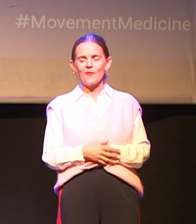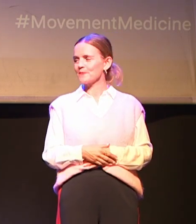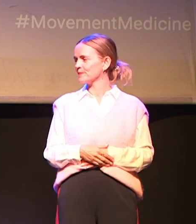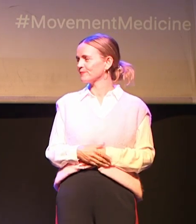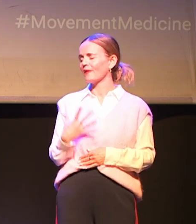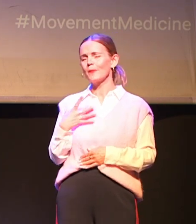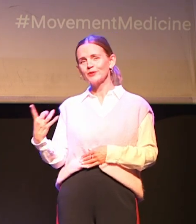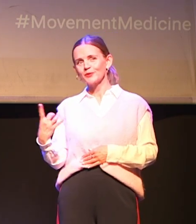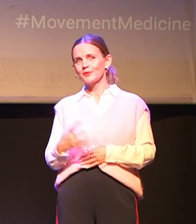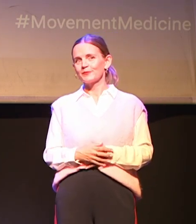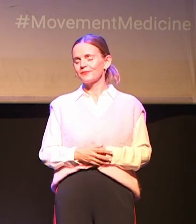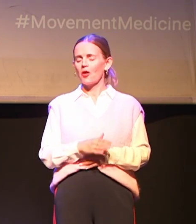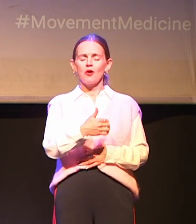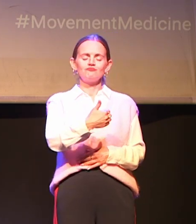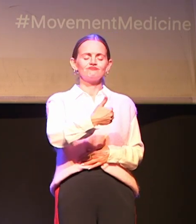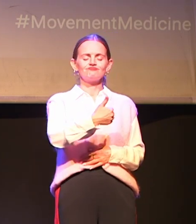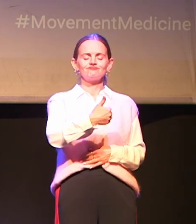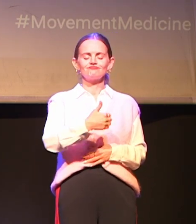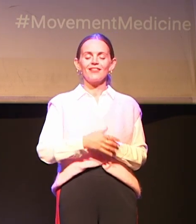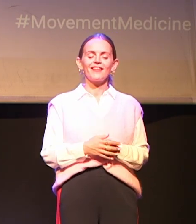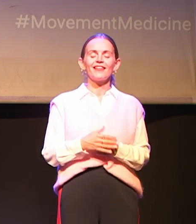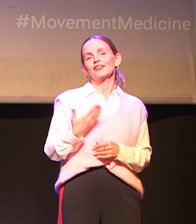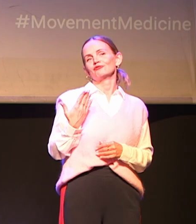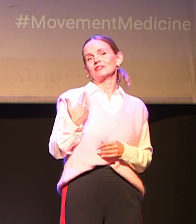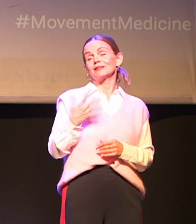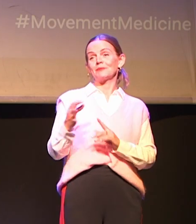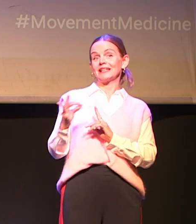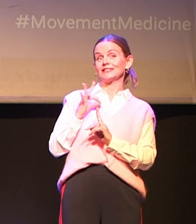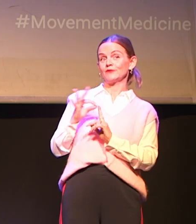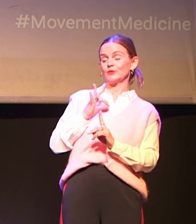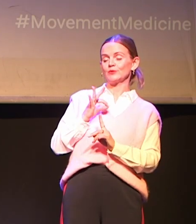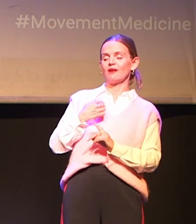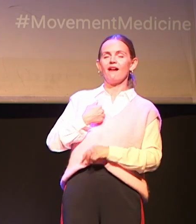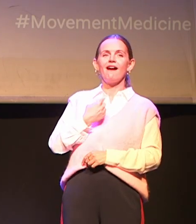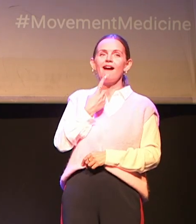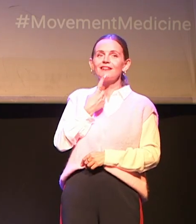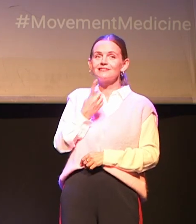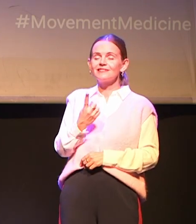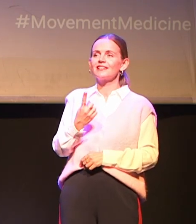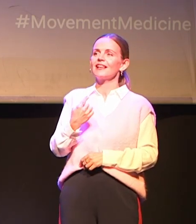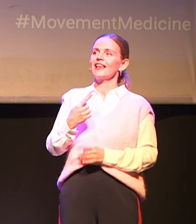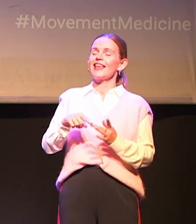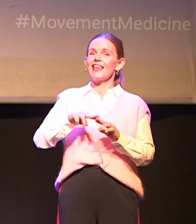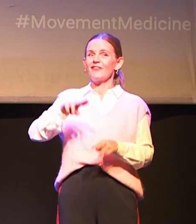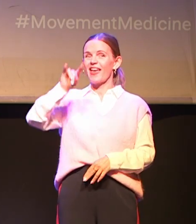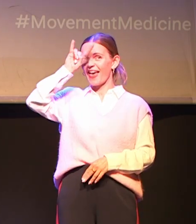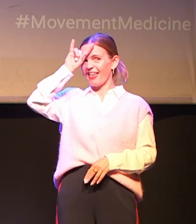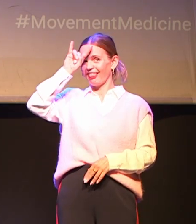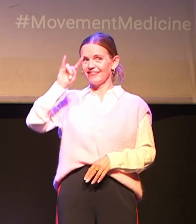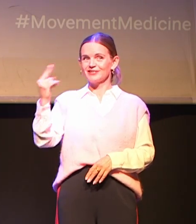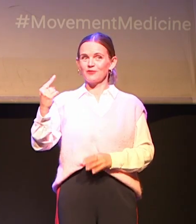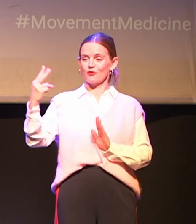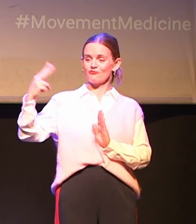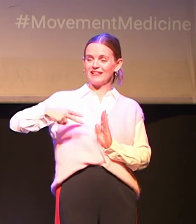up to you. No, no, it's fine. The other day I was being interviewed and I said, I think, if there is a hell, it is somebody reading your